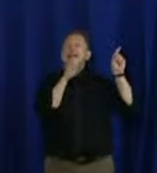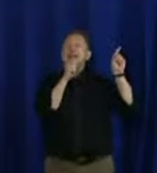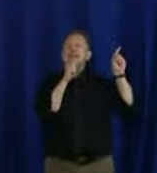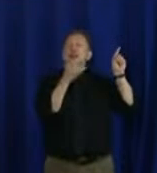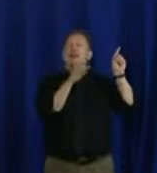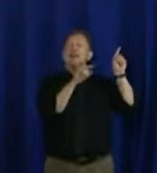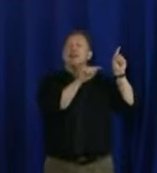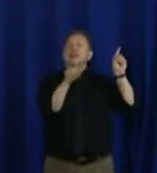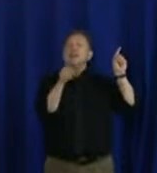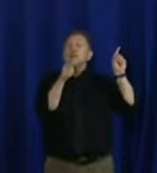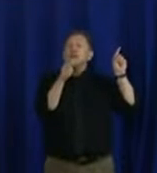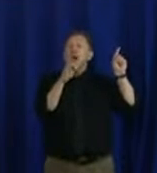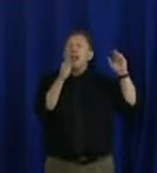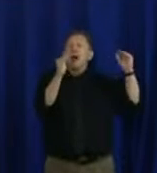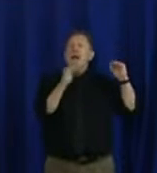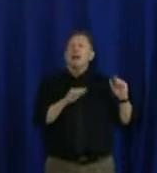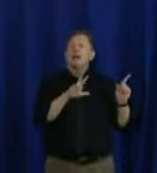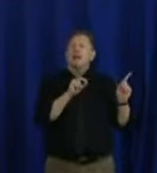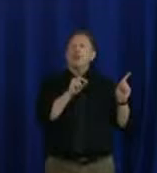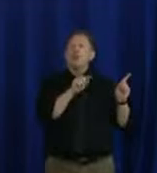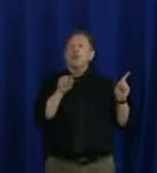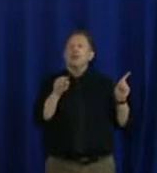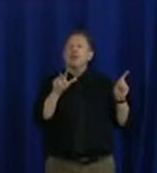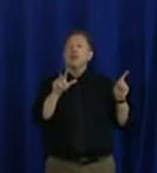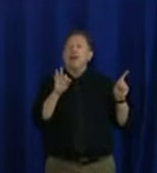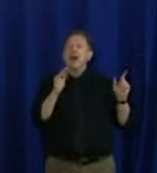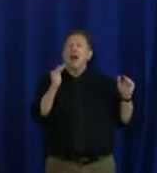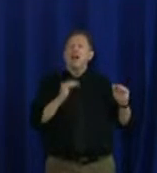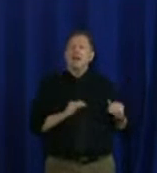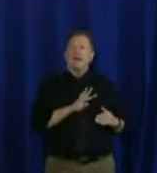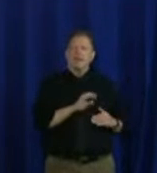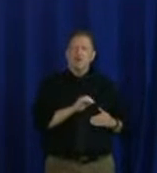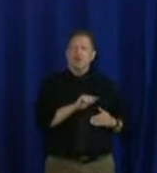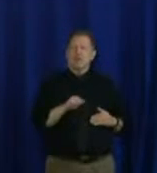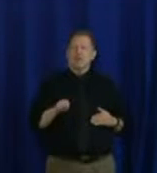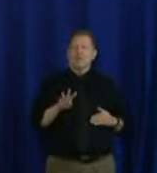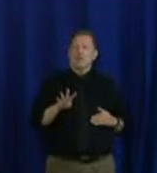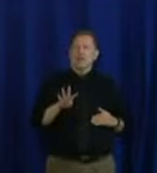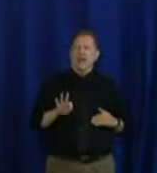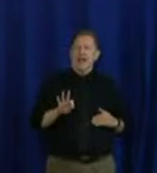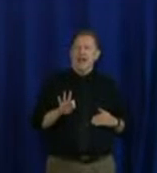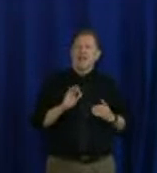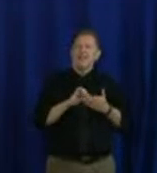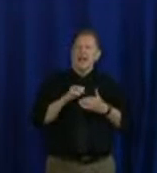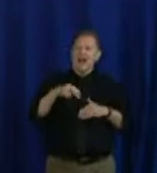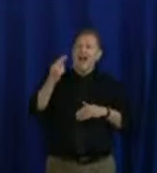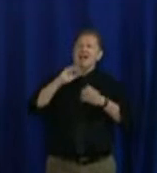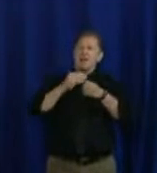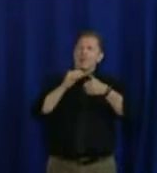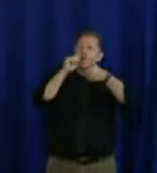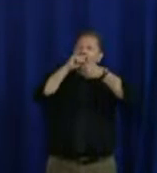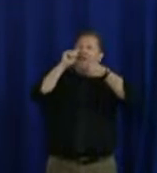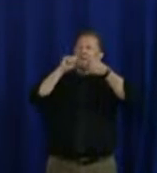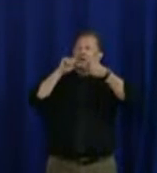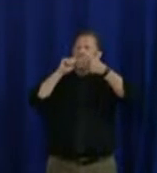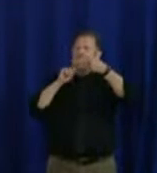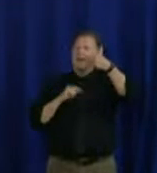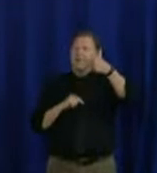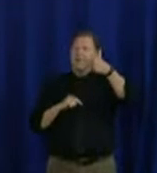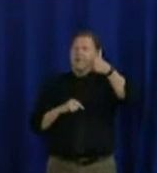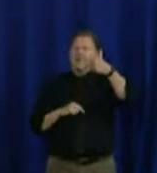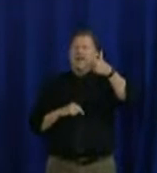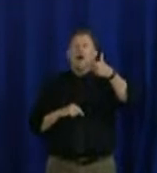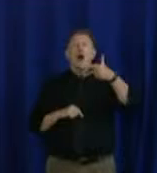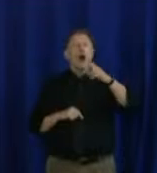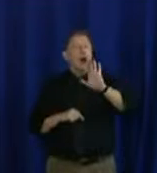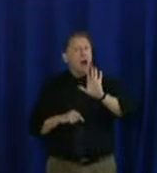by 30 to 39, followed by 40 to 49. Our case rates in older Chicagoans